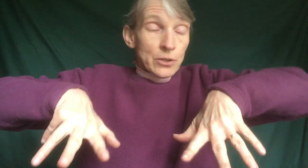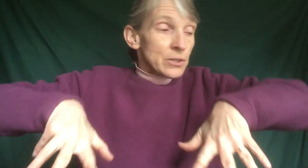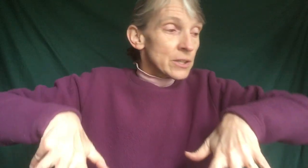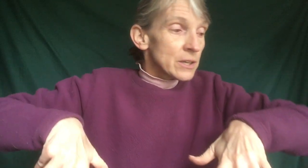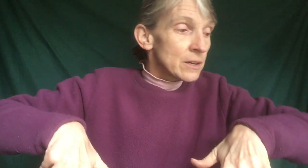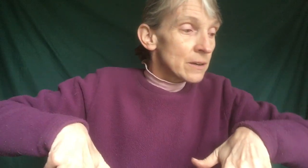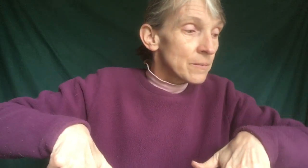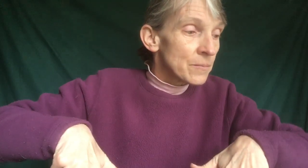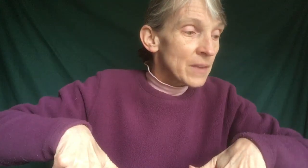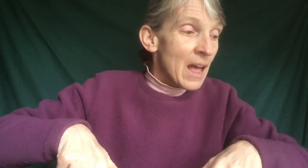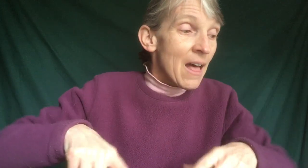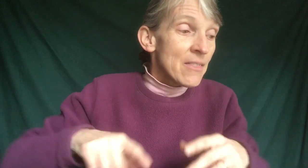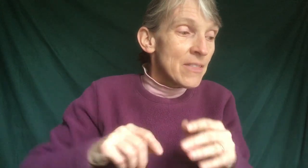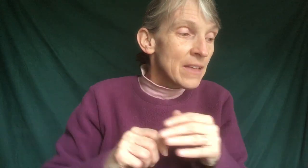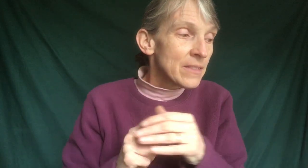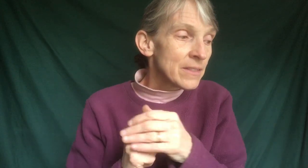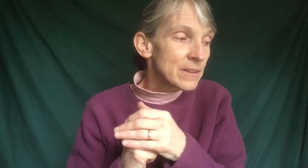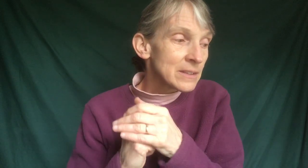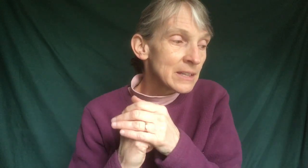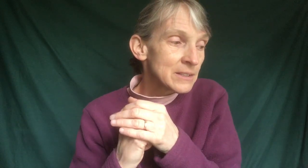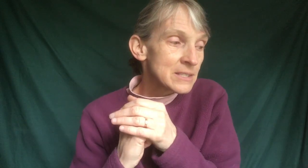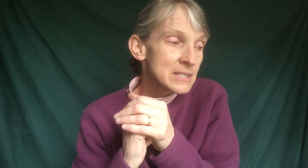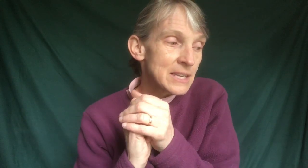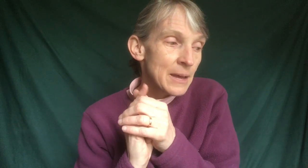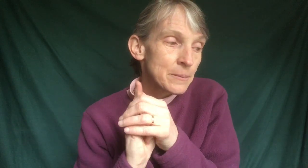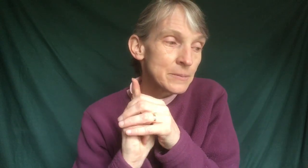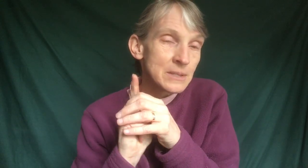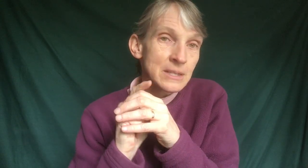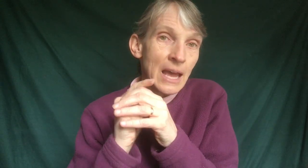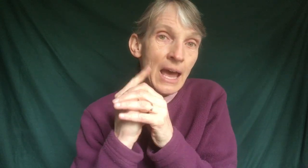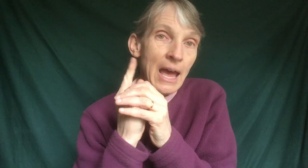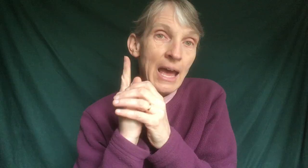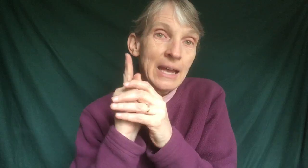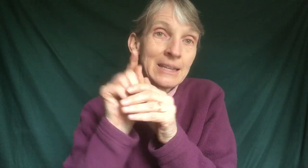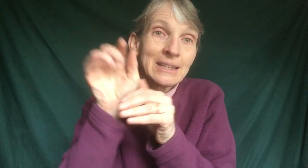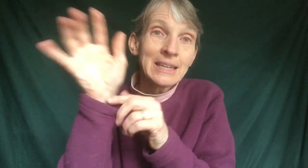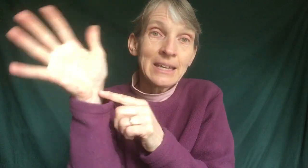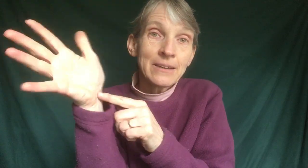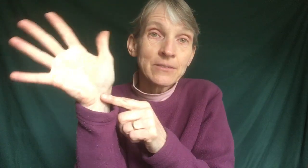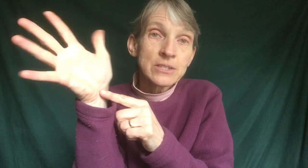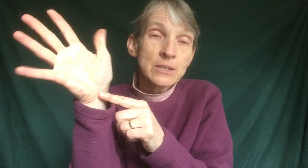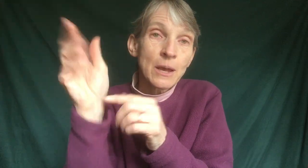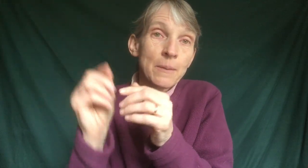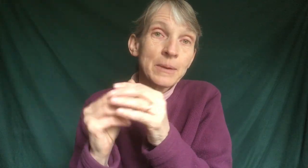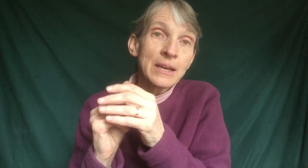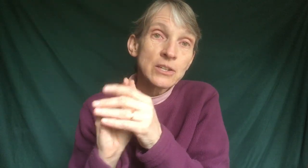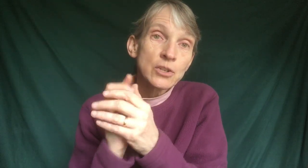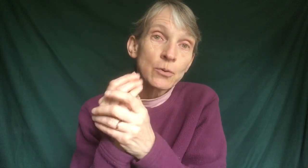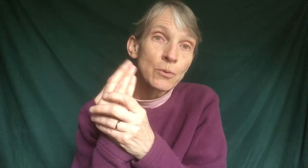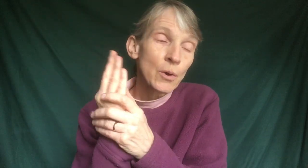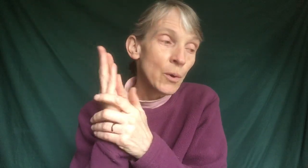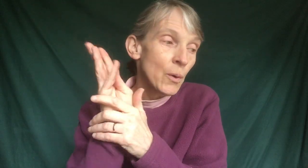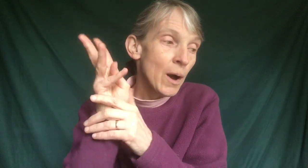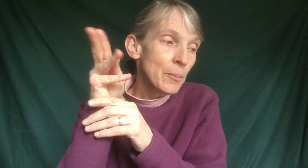earth. Then their little stems and leaves begin to grow